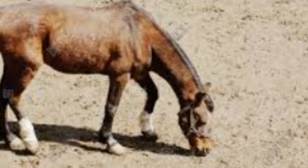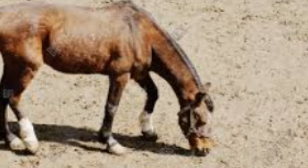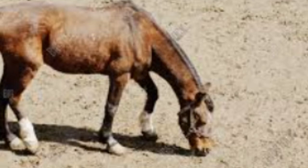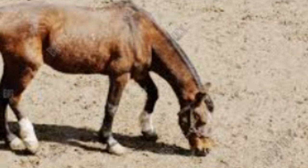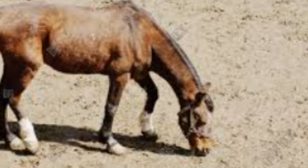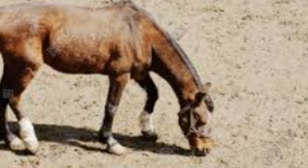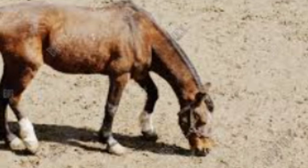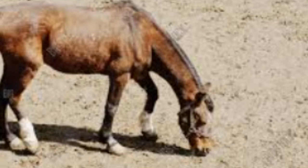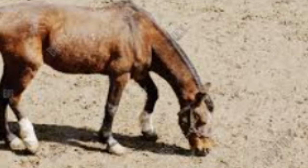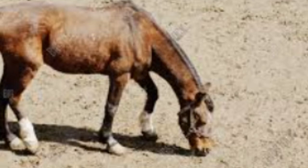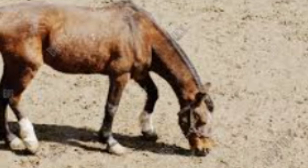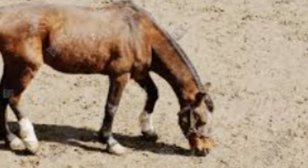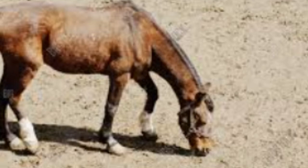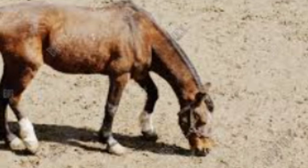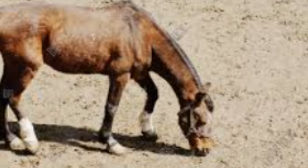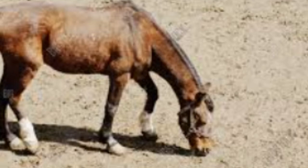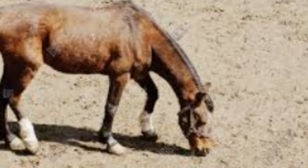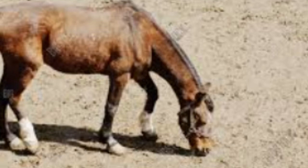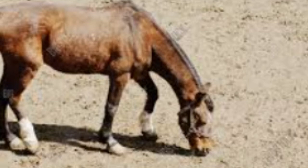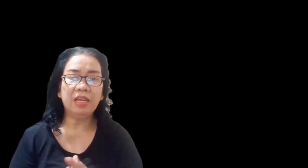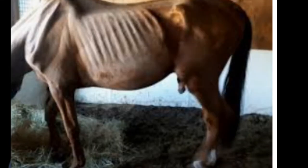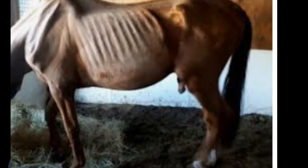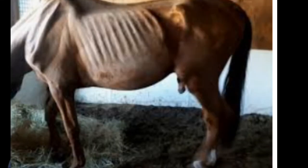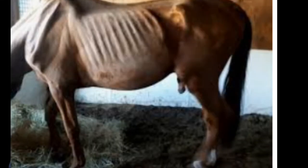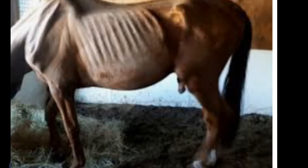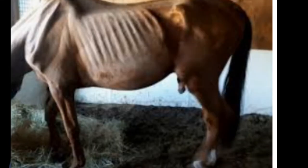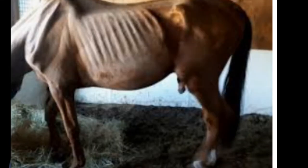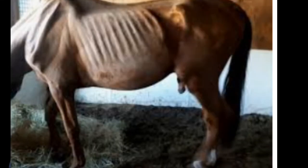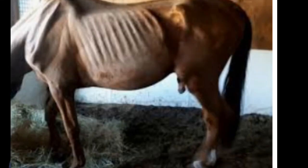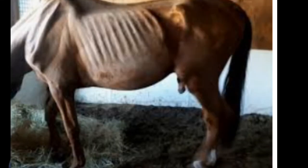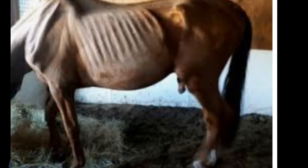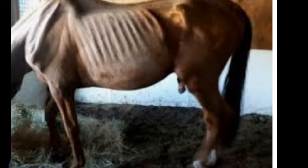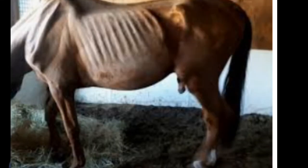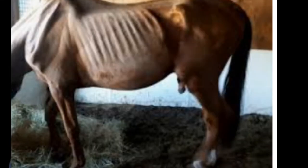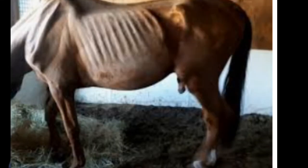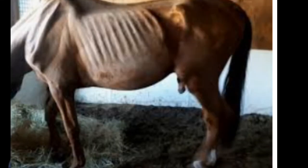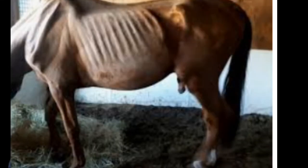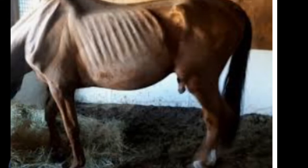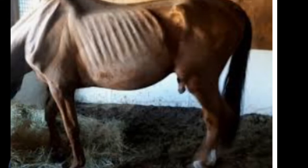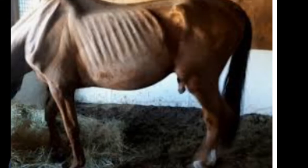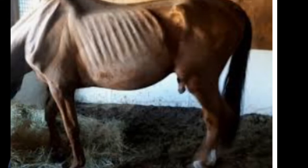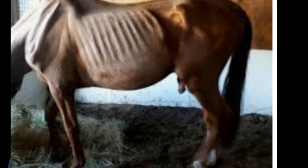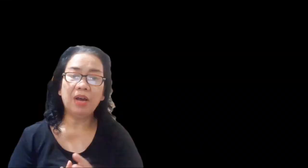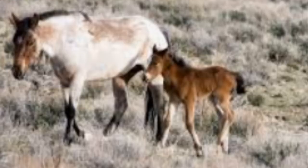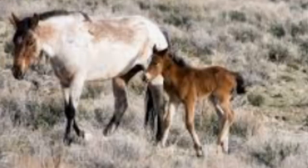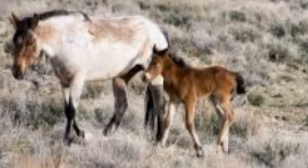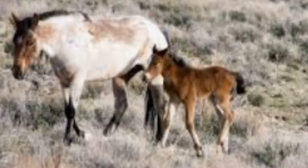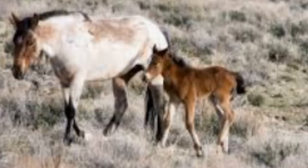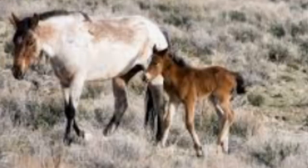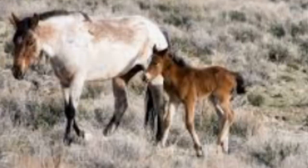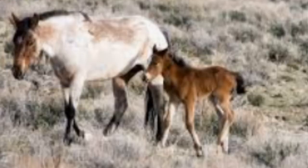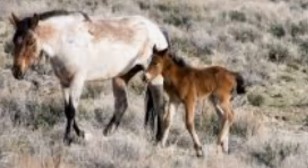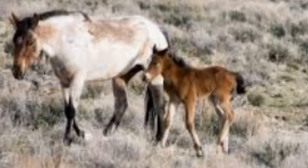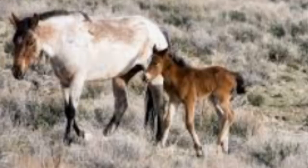food, therefore affecting their intake of nutrients. Water is a